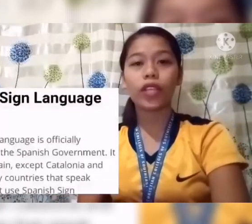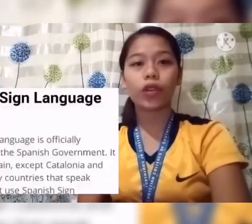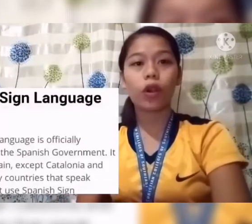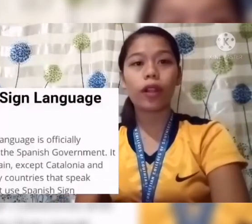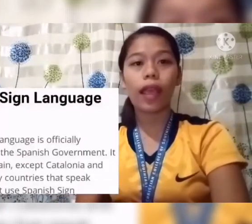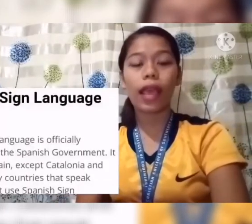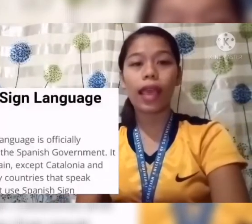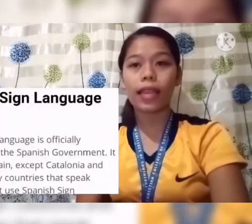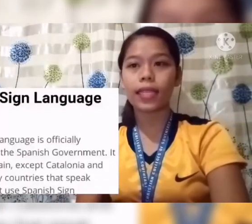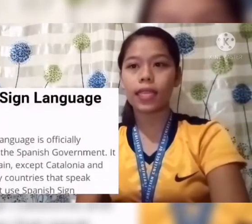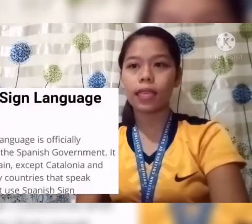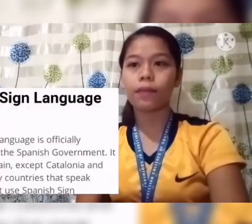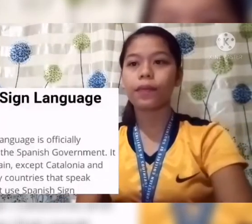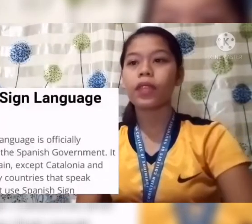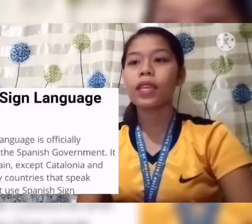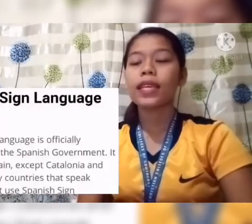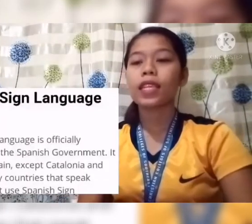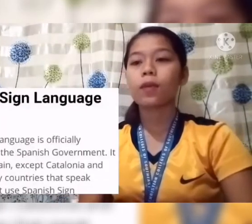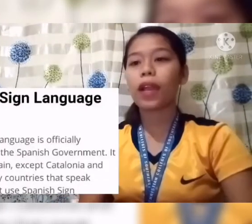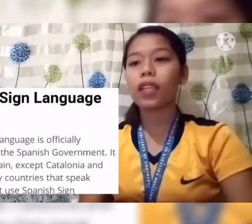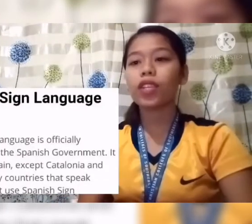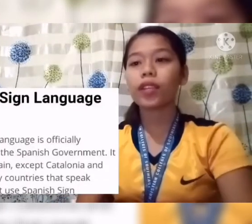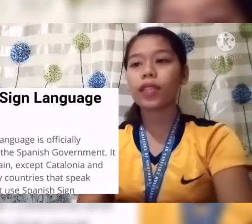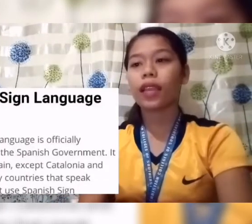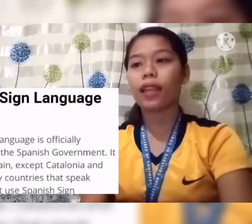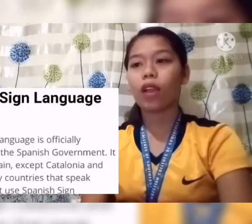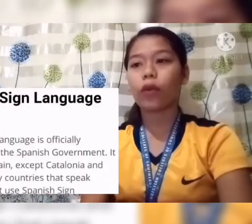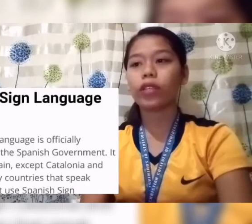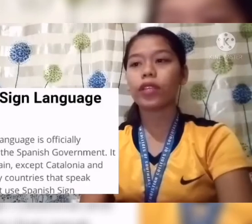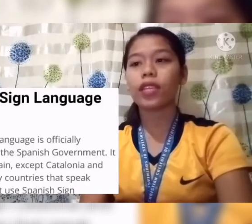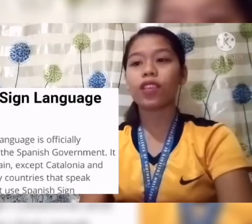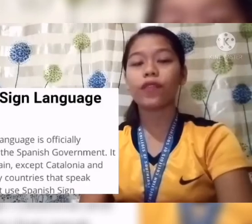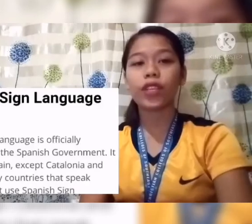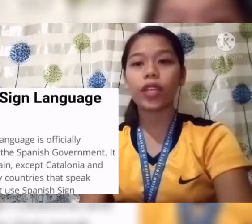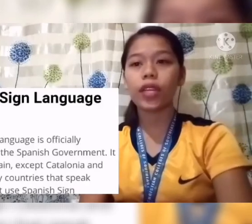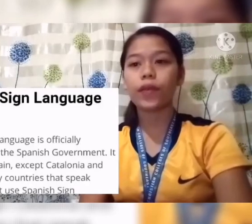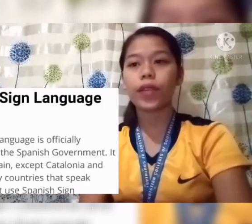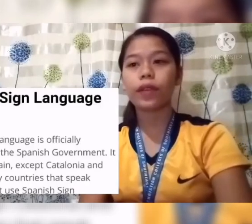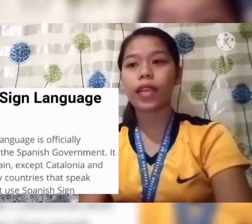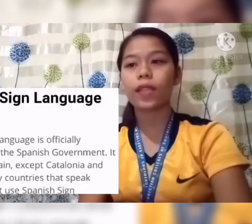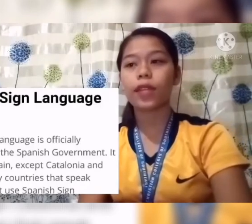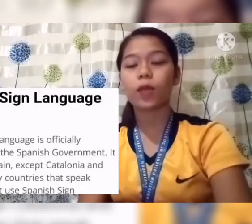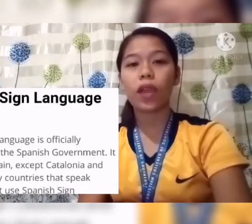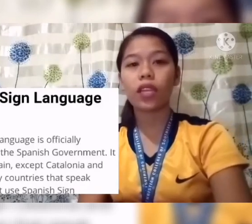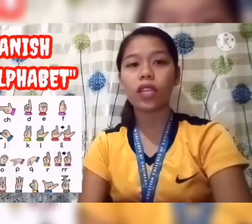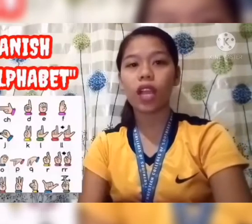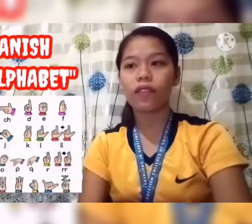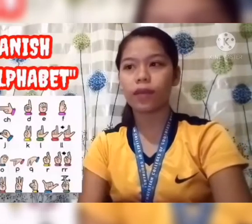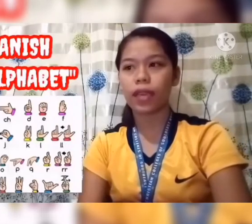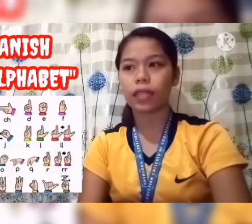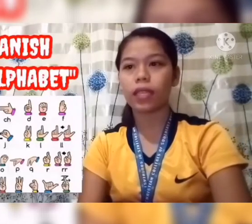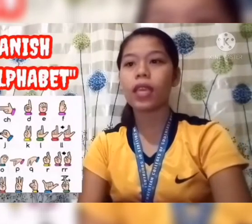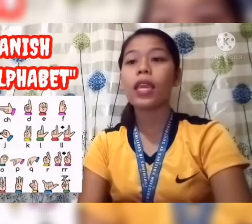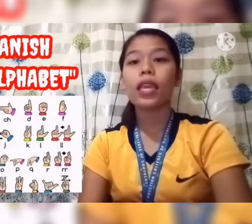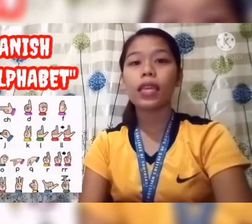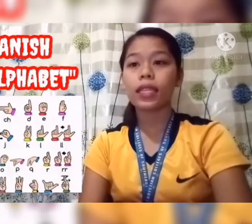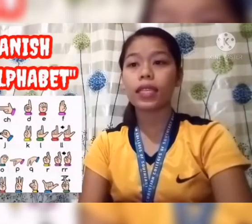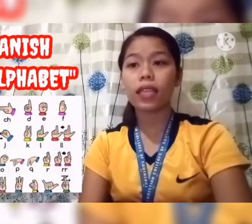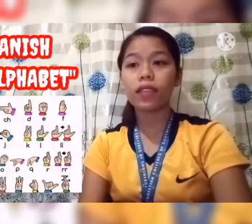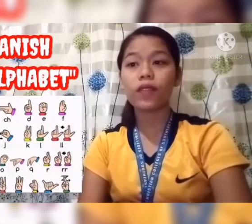or LSE. Spanish Sign Language is officially recognized by the Spanish government. It is native to